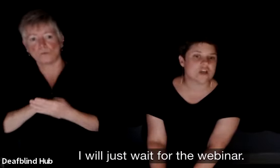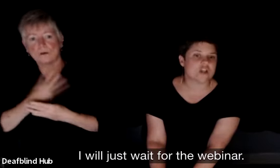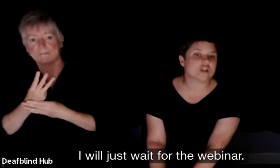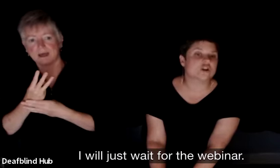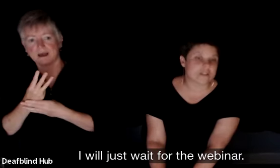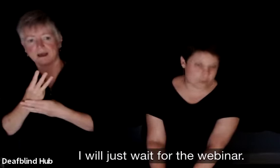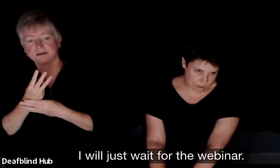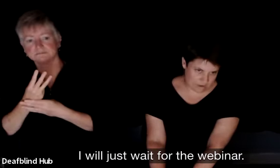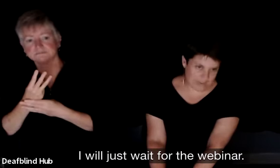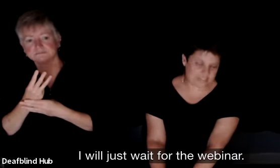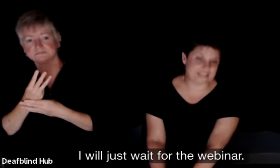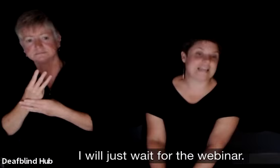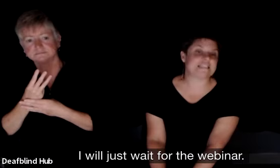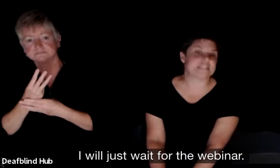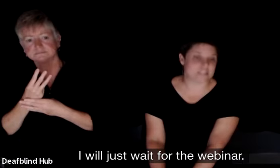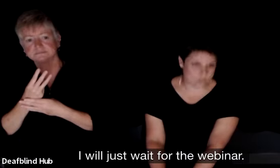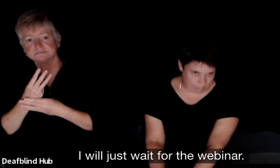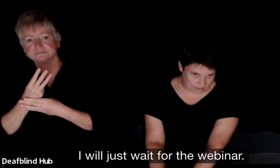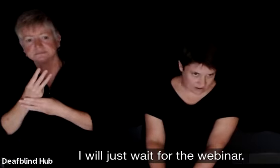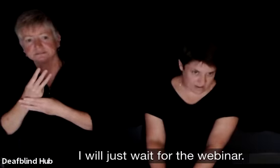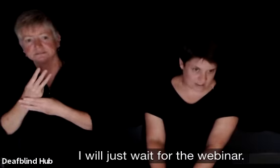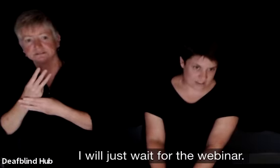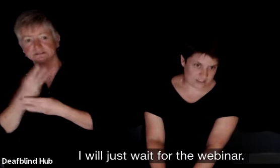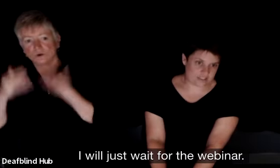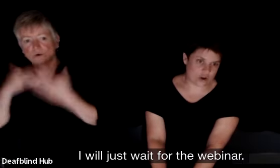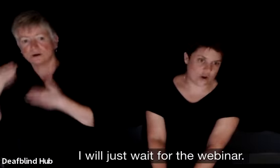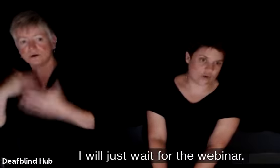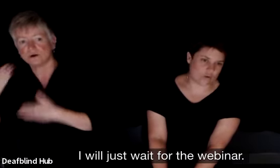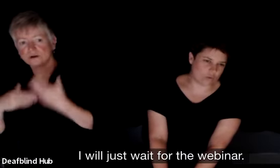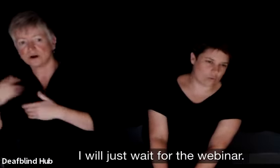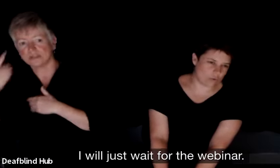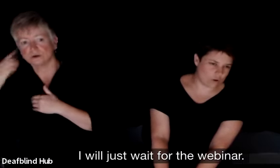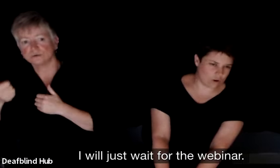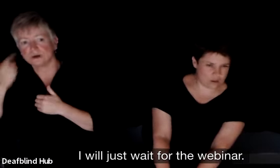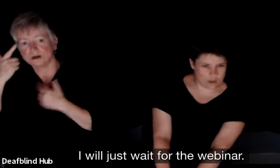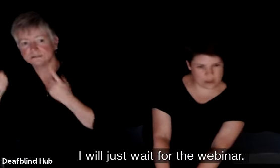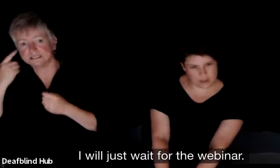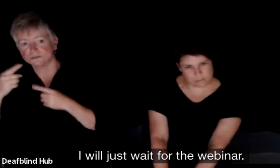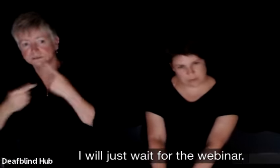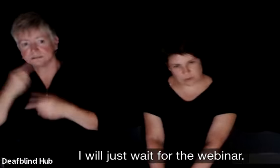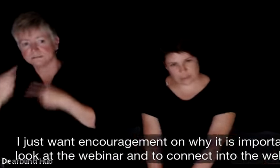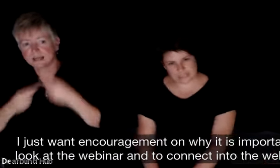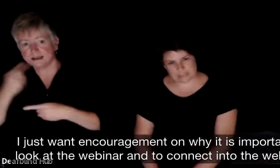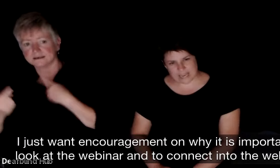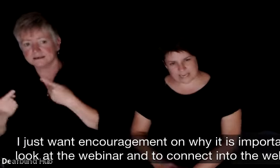to look at the webinar and to connect into the webinar. So